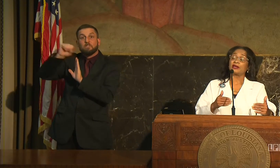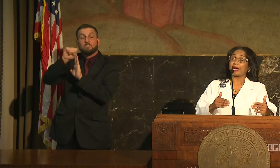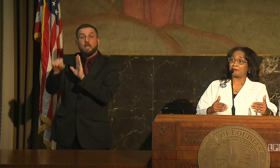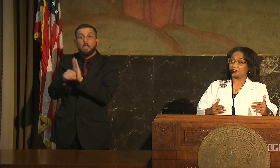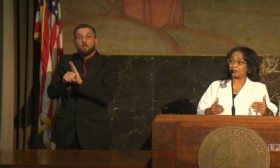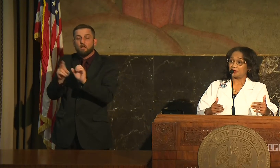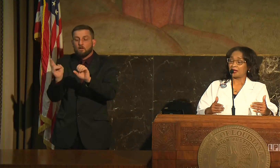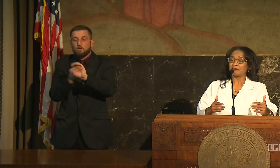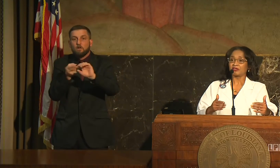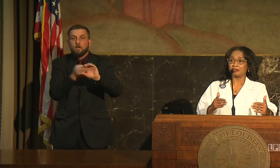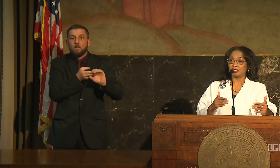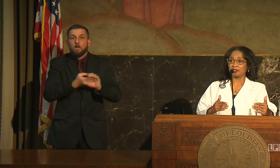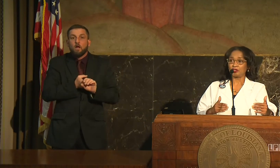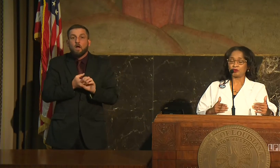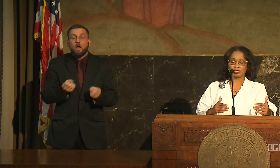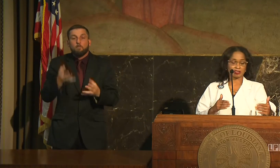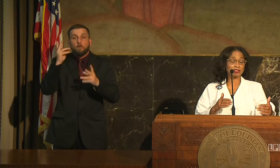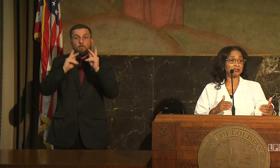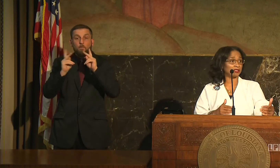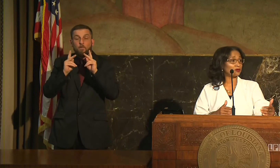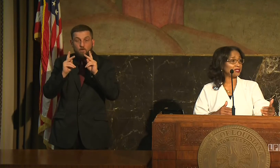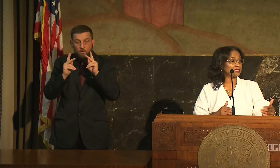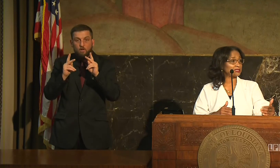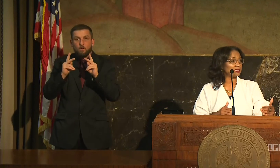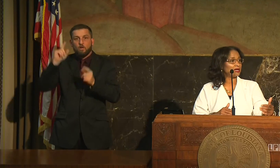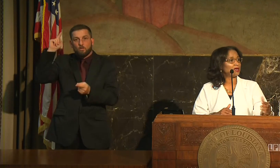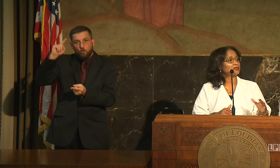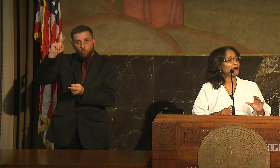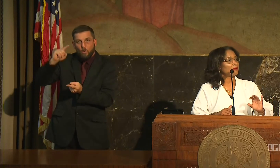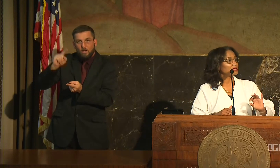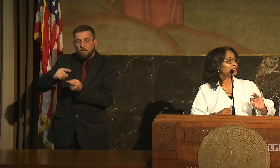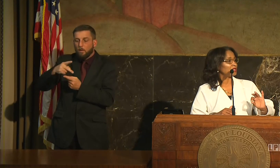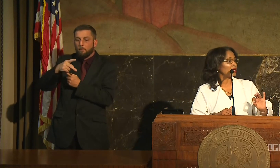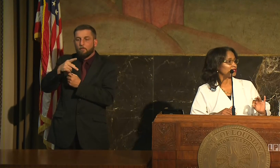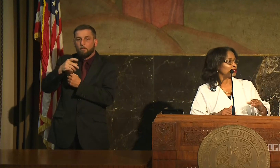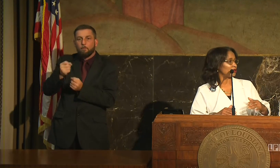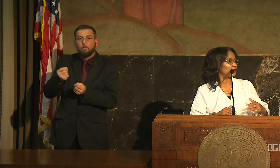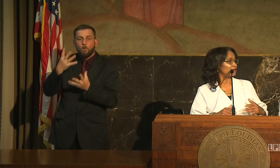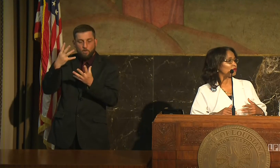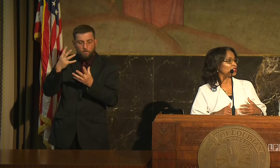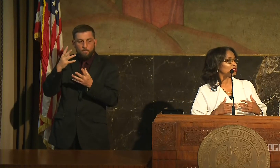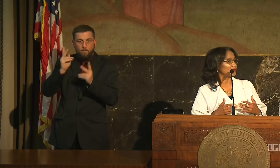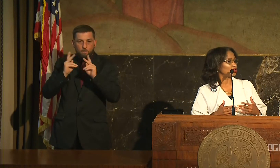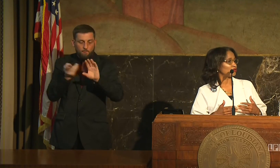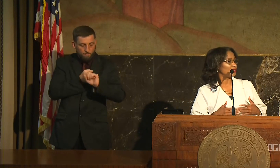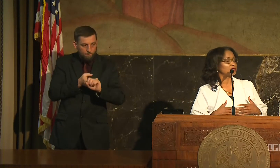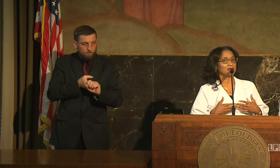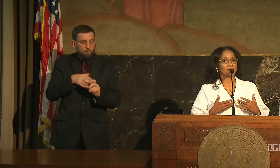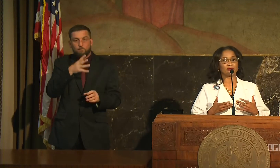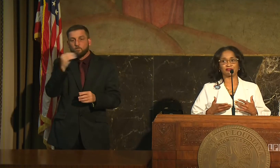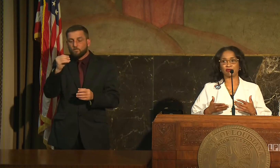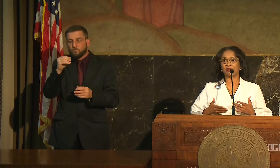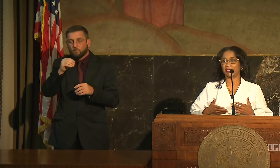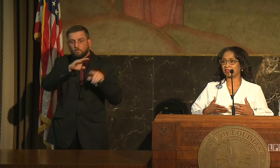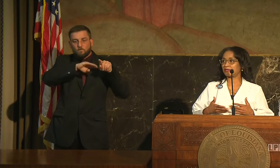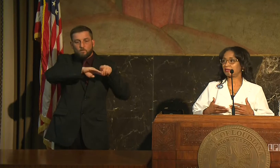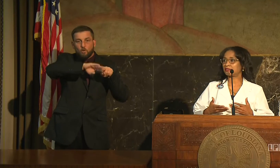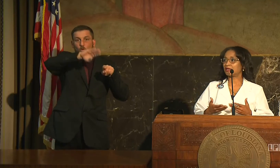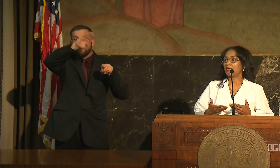hospitalizations per capita have continued to decrease, and our epidemiologic curve, which demonstrates